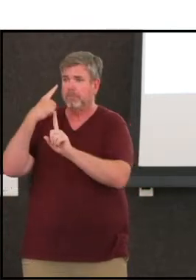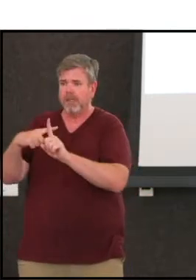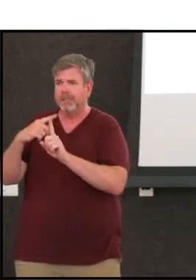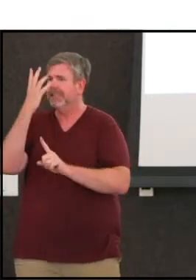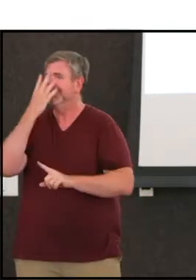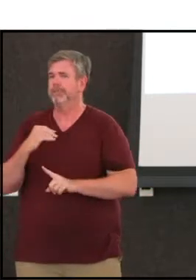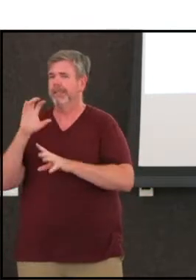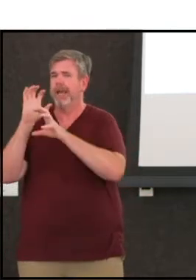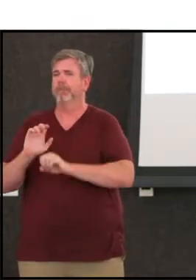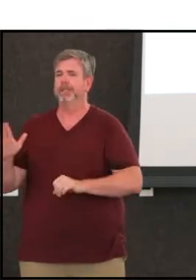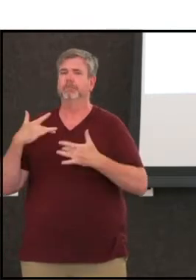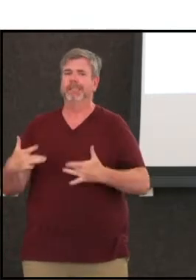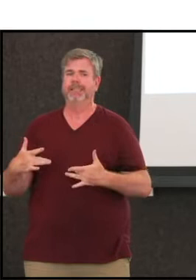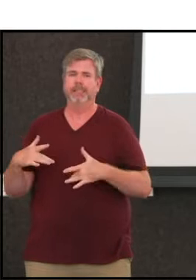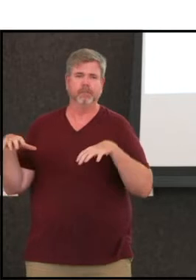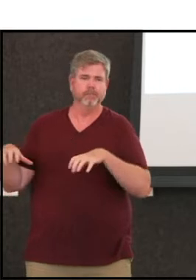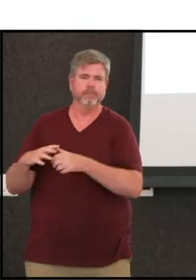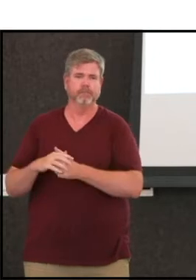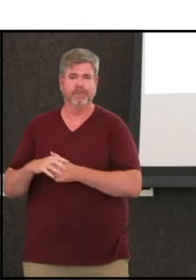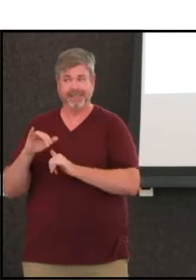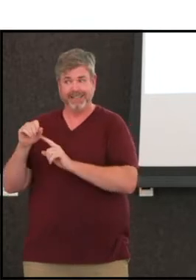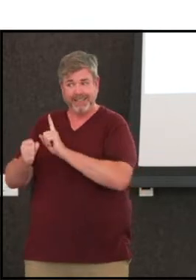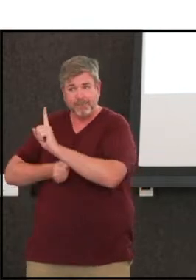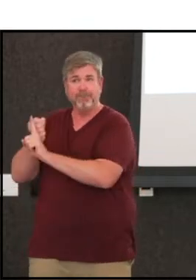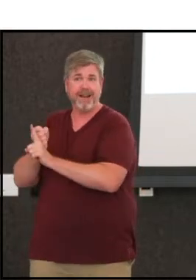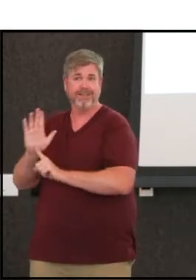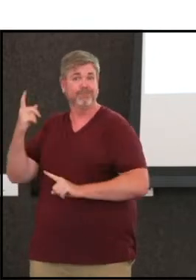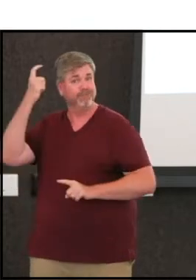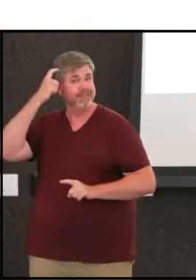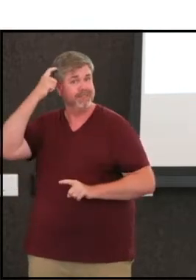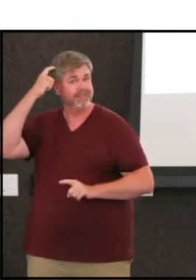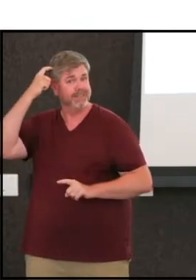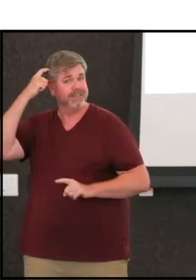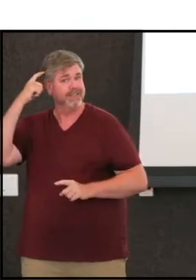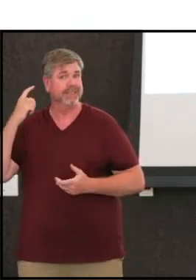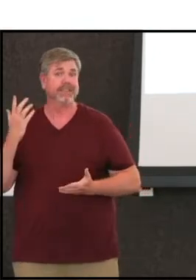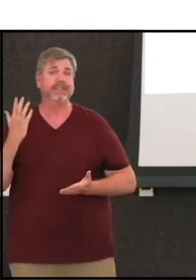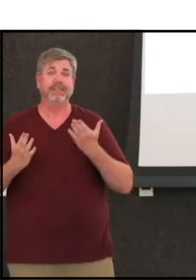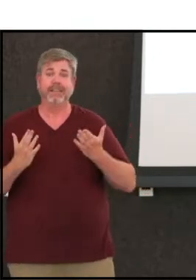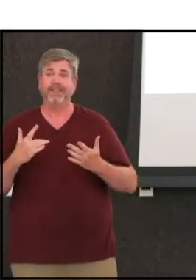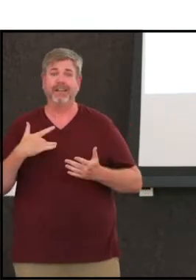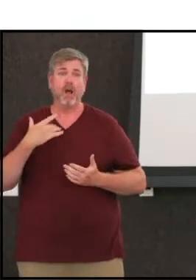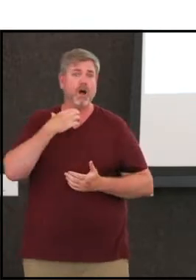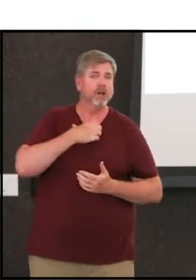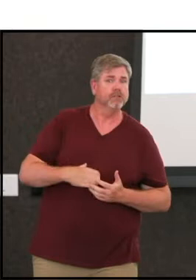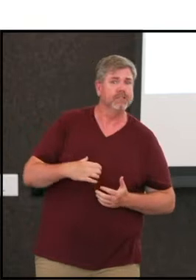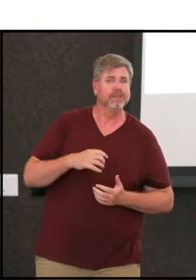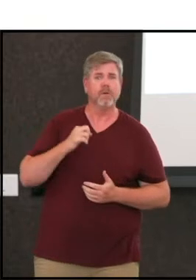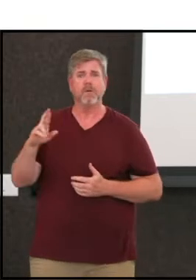feeling of hunger, so do watch for weight changes.